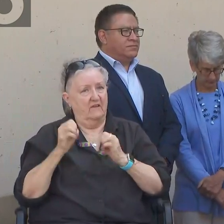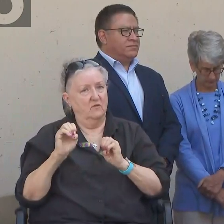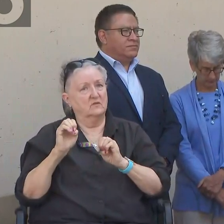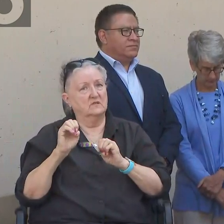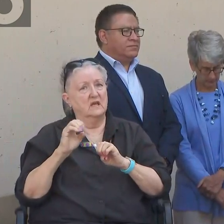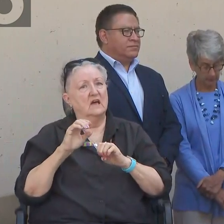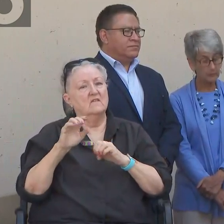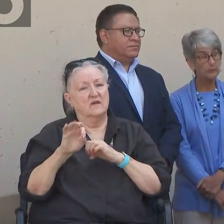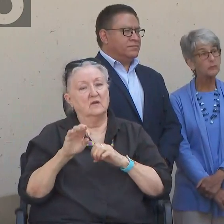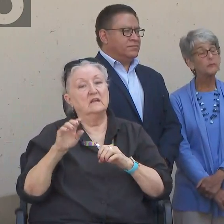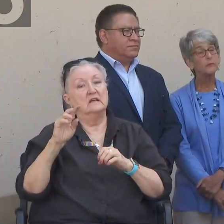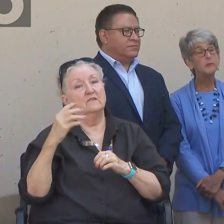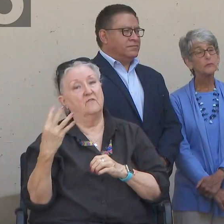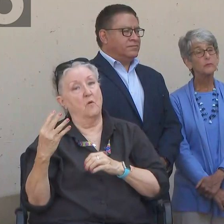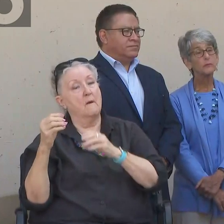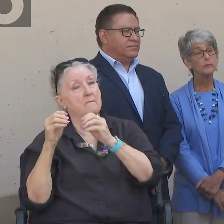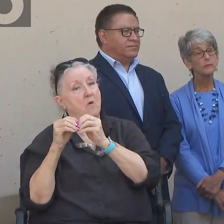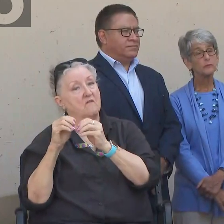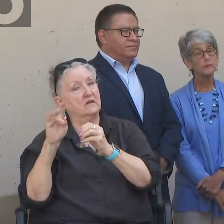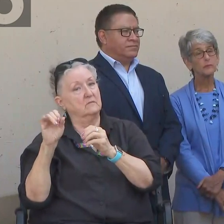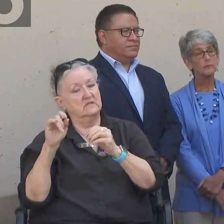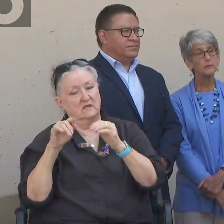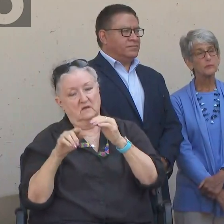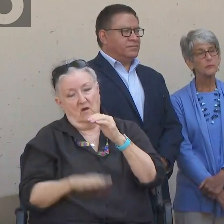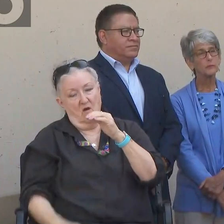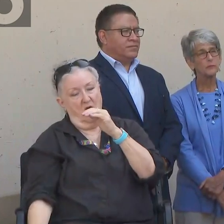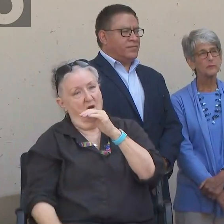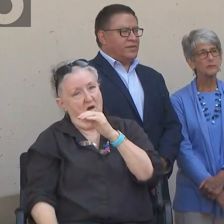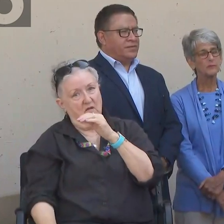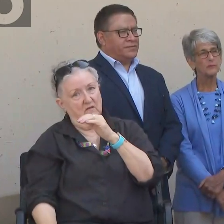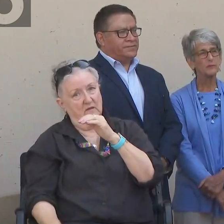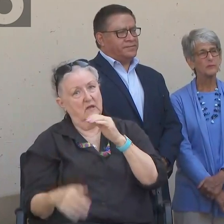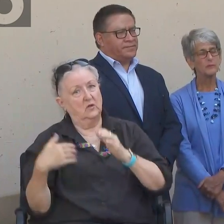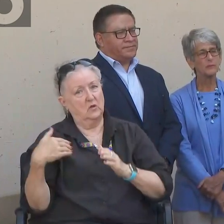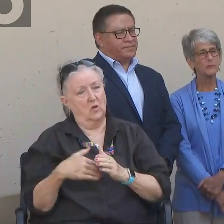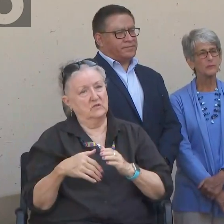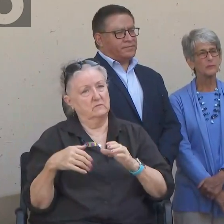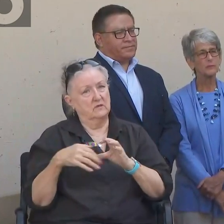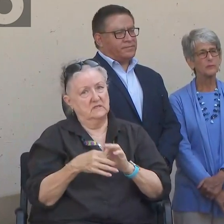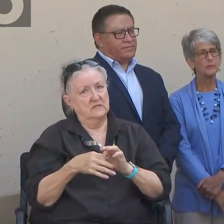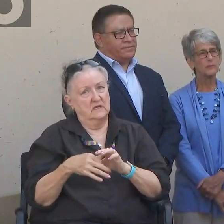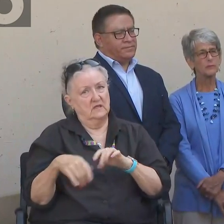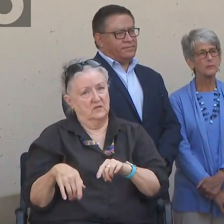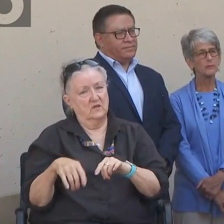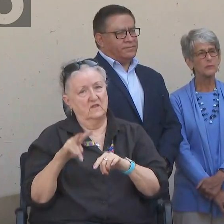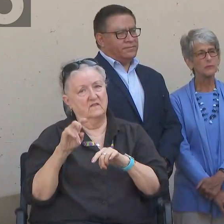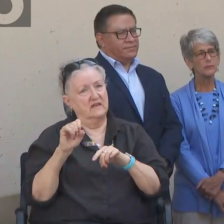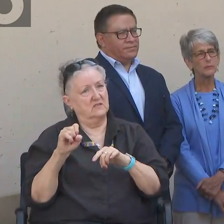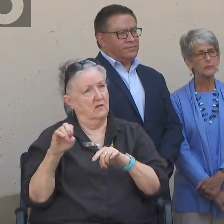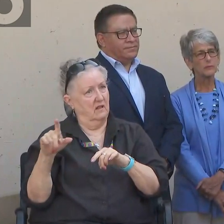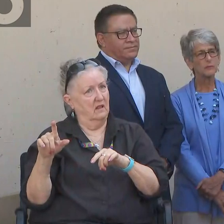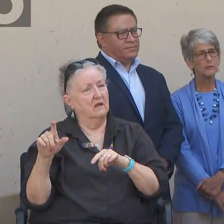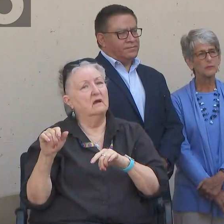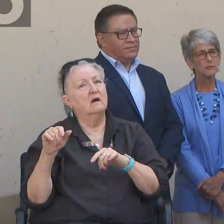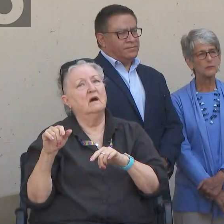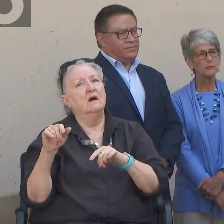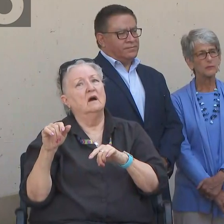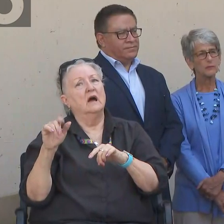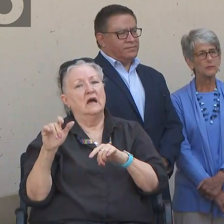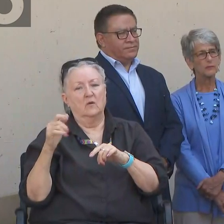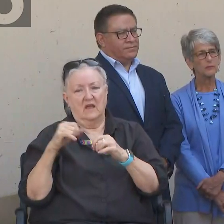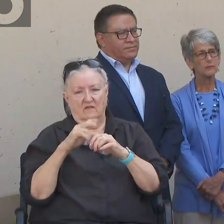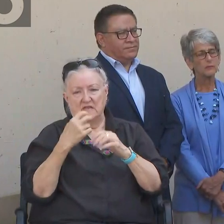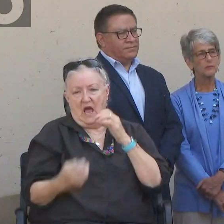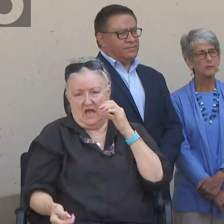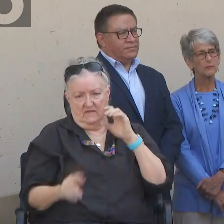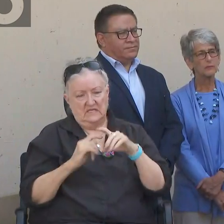4 victims on the ocean floor in close proximity to the vessel, And we have